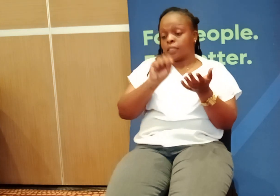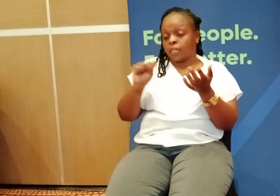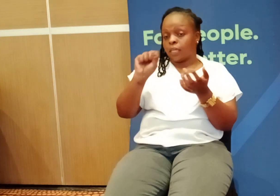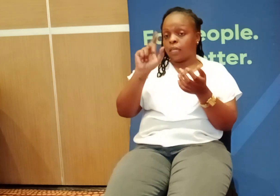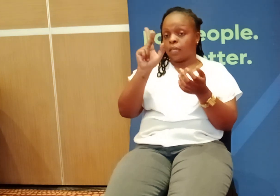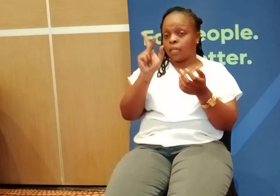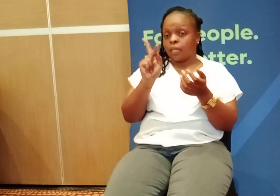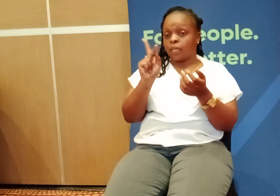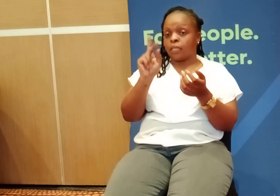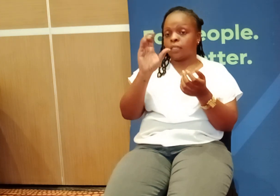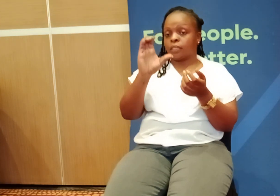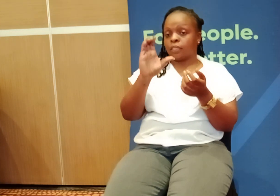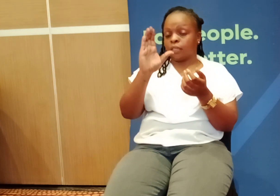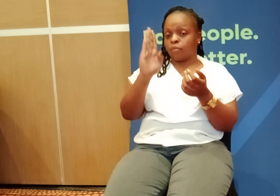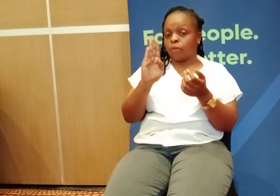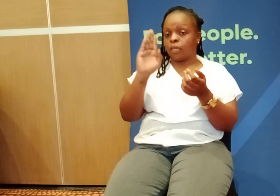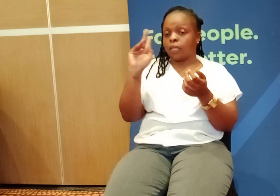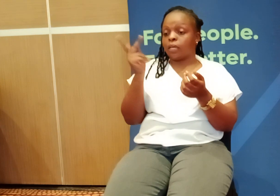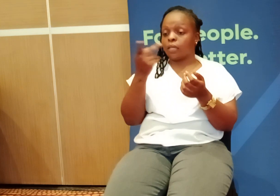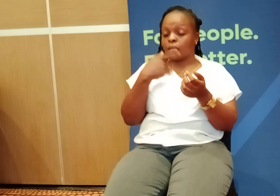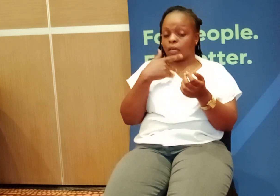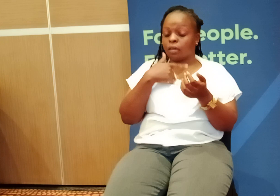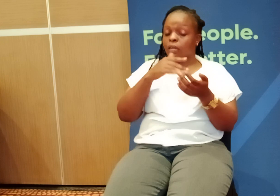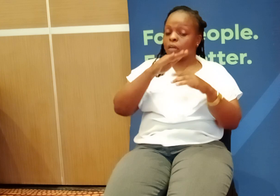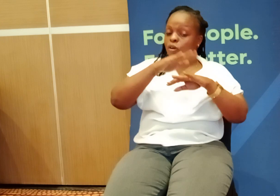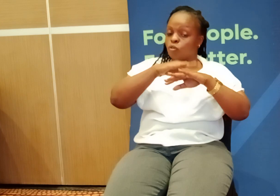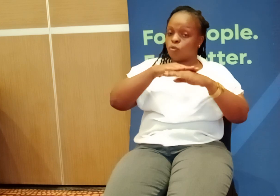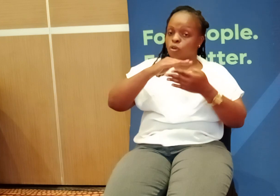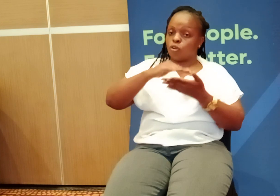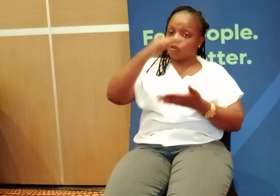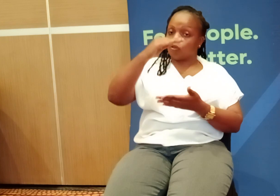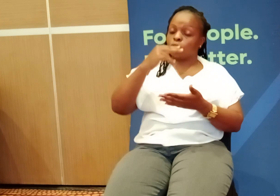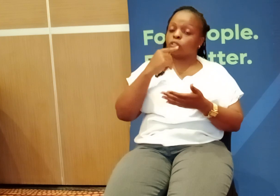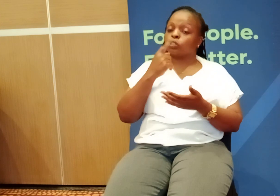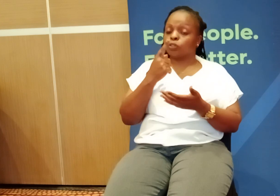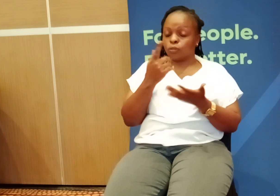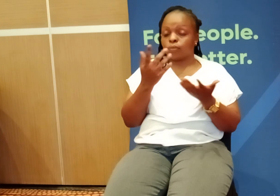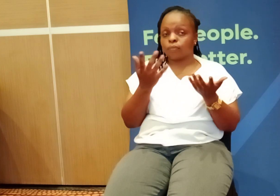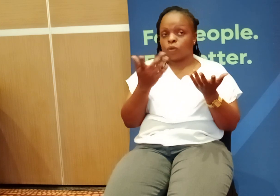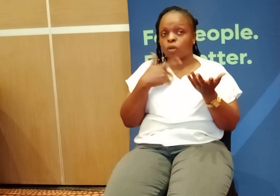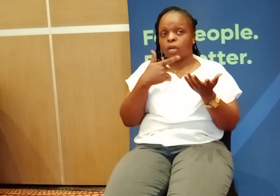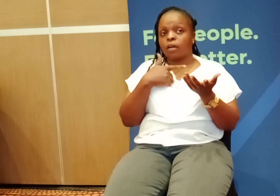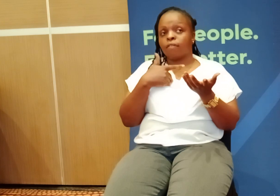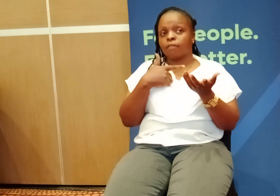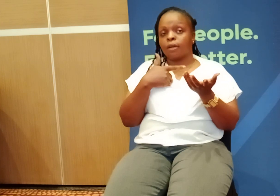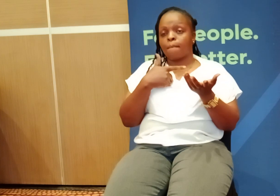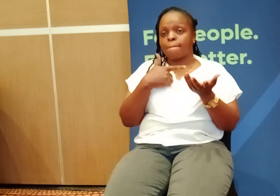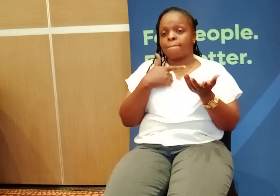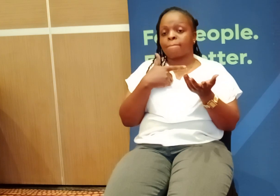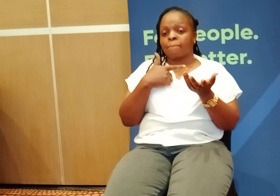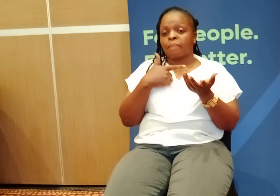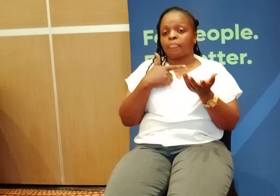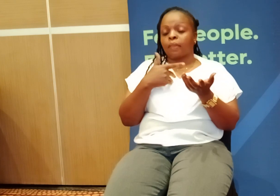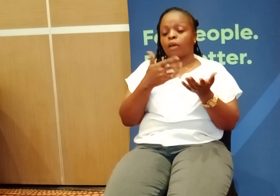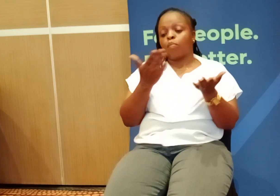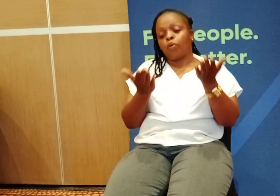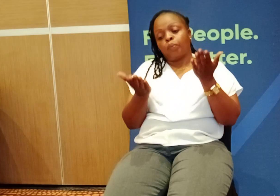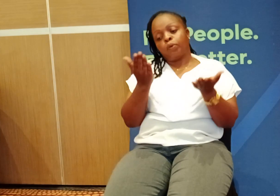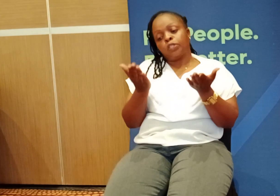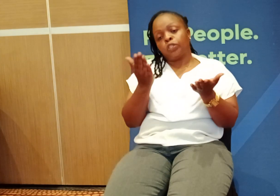that had a very good growth. So you'll see, the proportion of assets coming out of